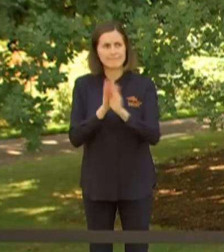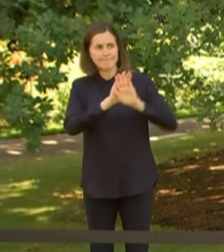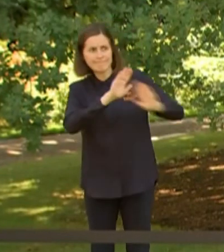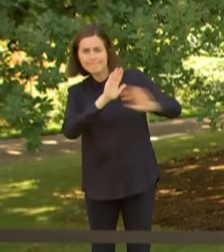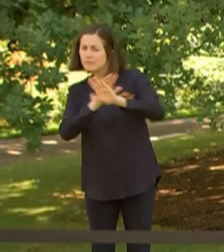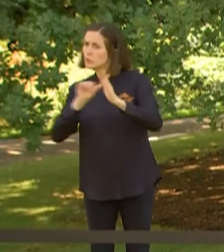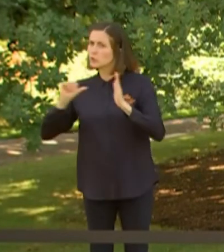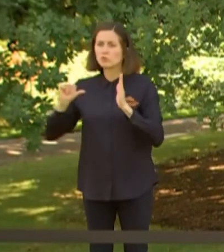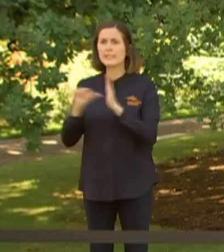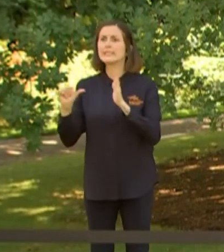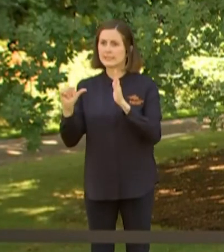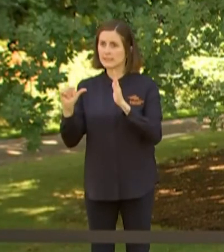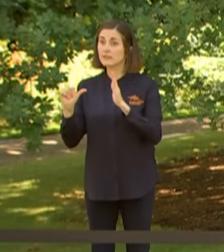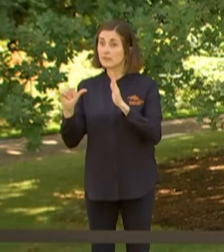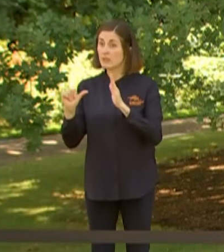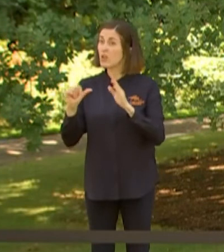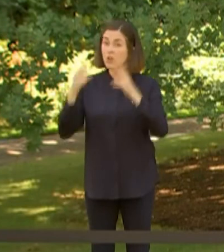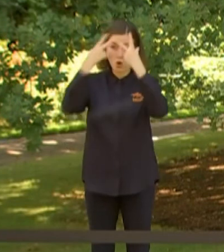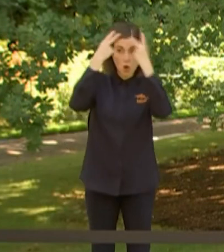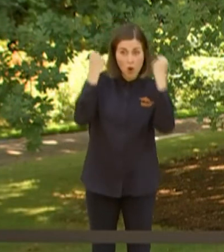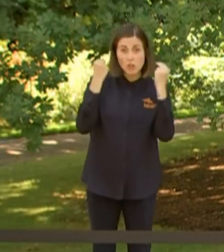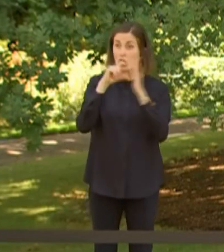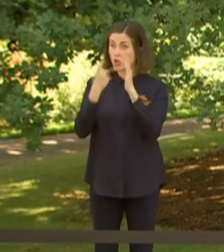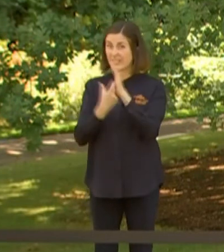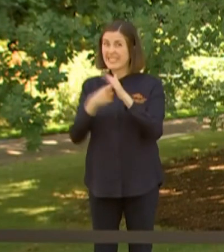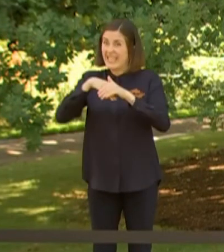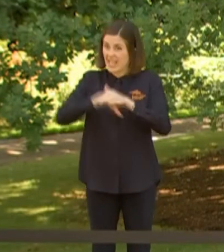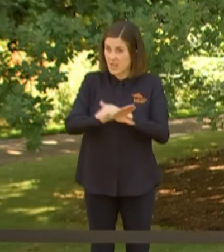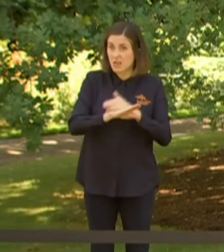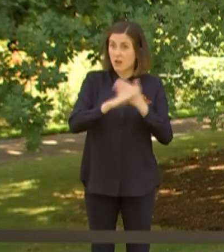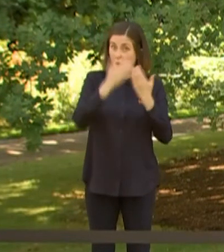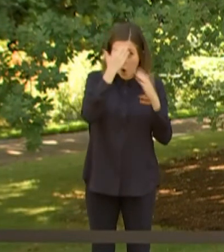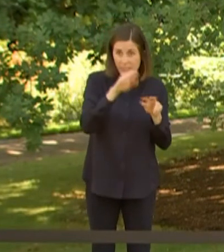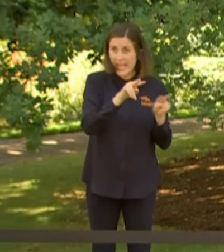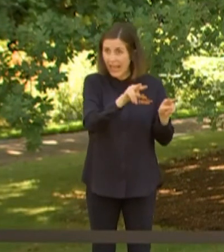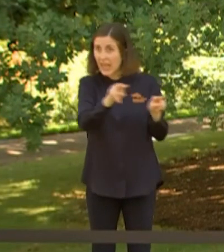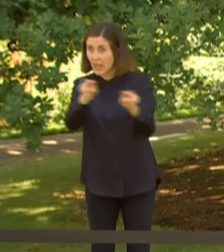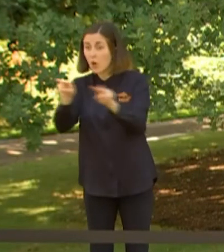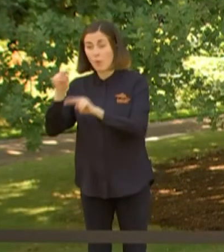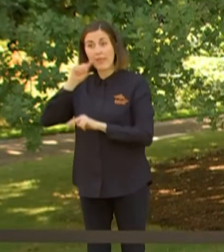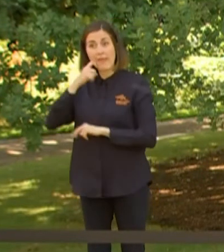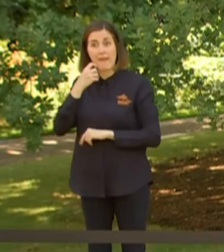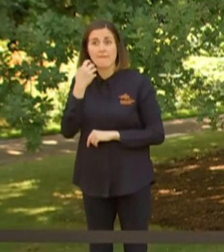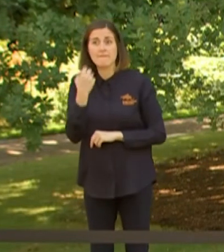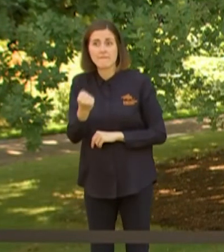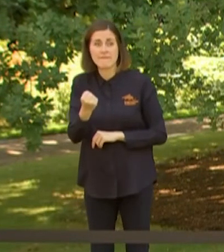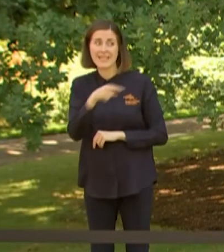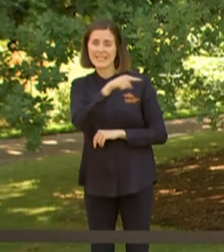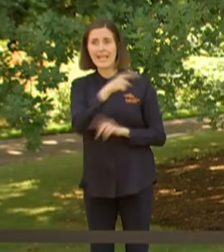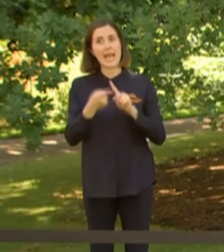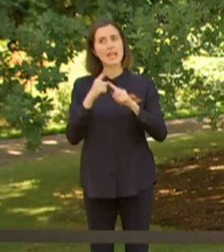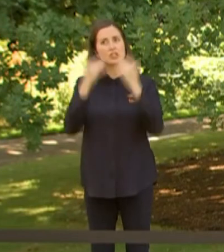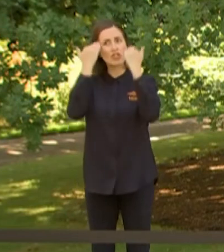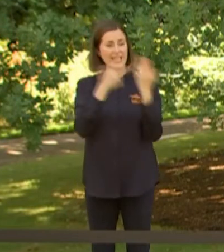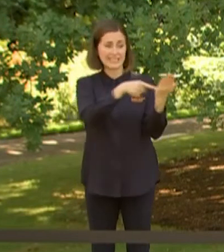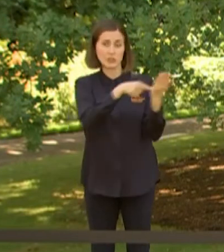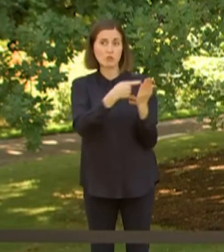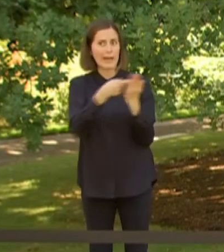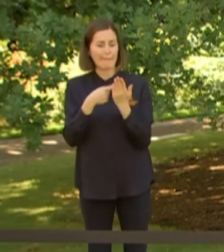healthcare services on site. It is a critical part of the program, which was a recommendation of the Board of